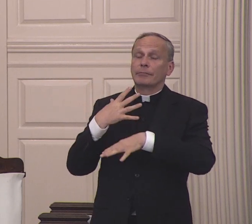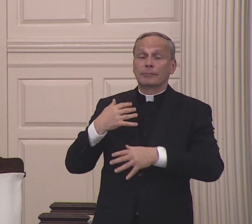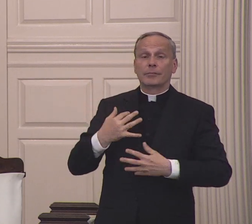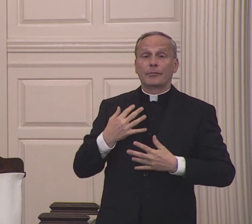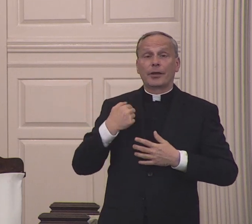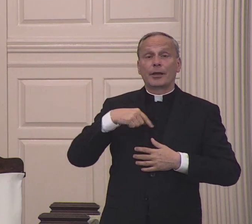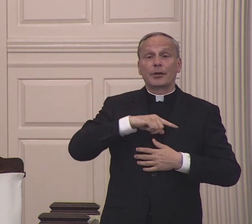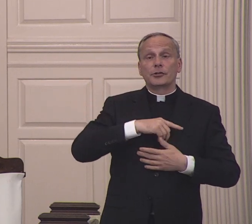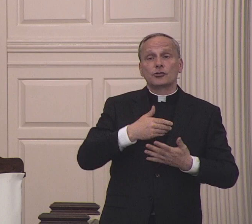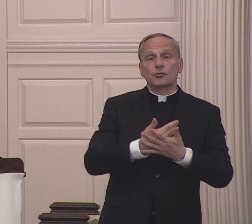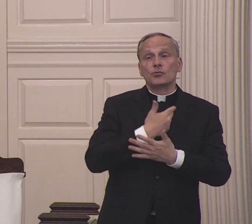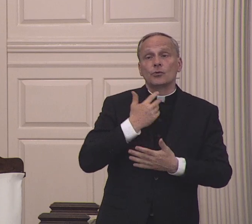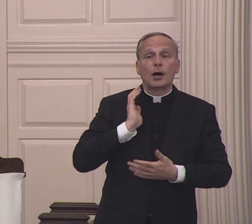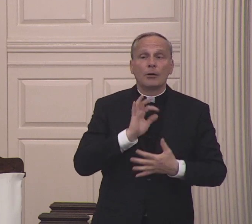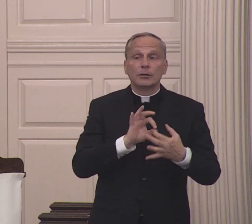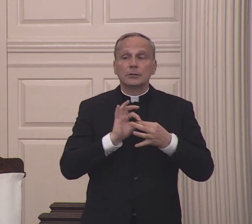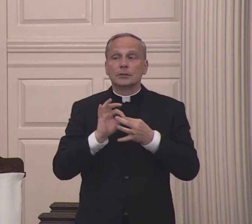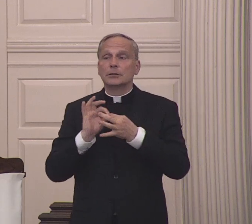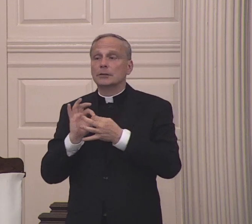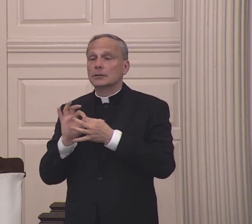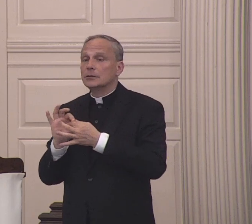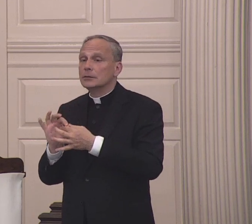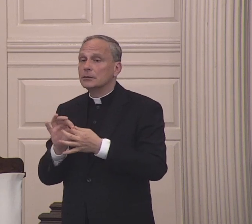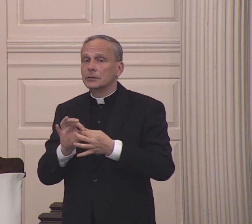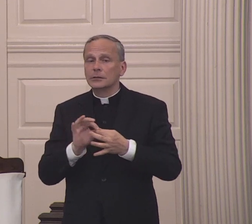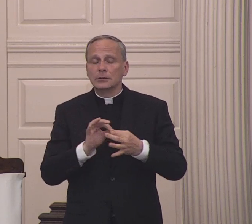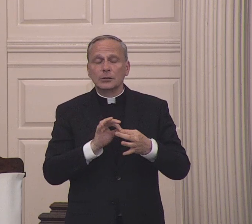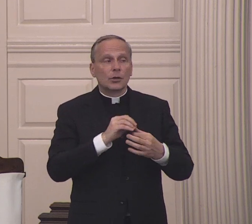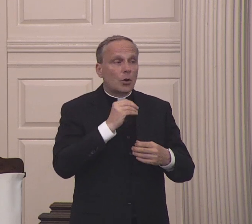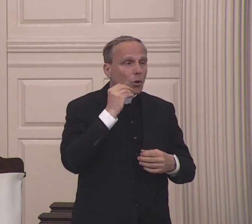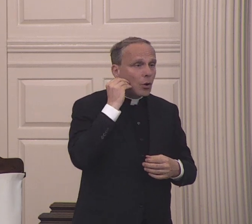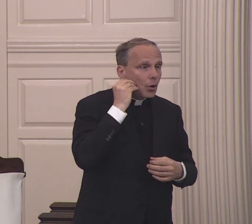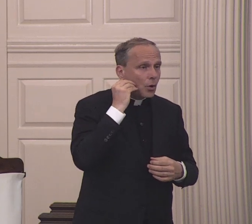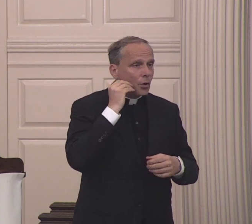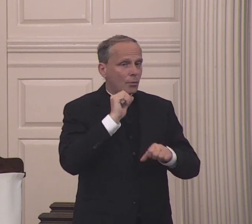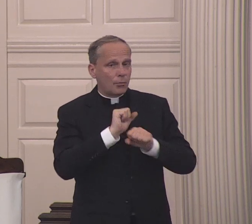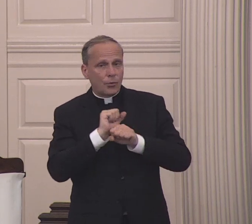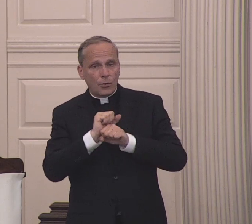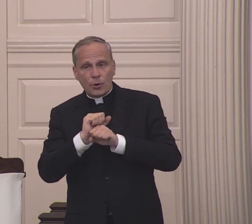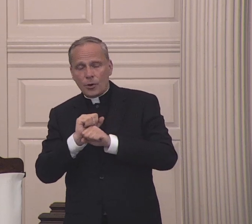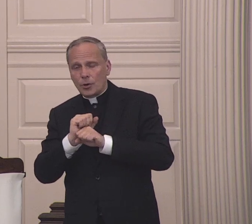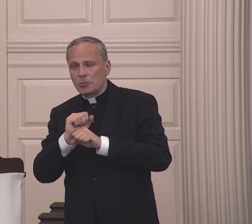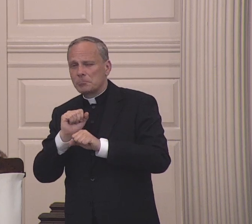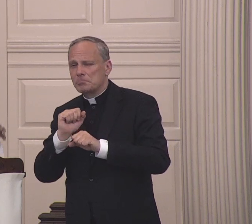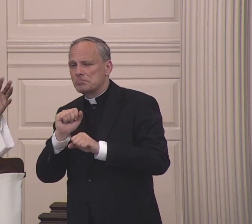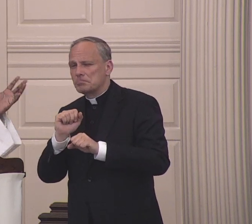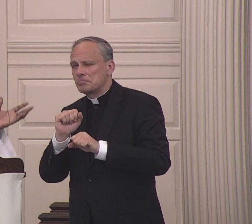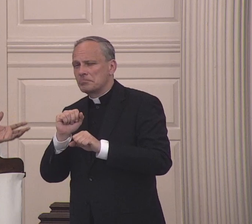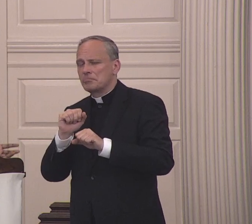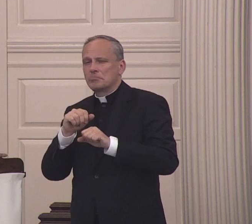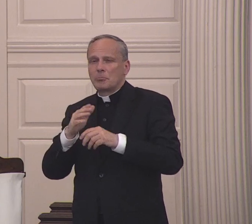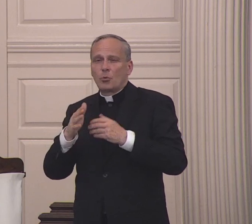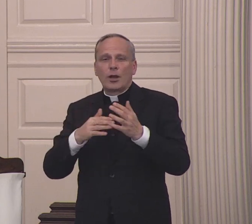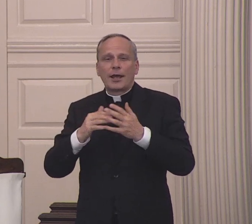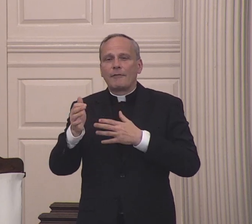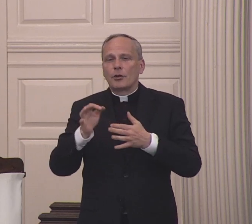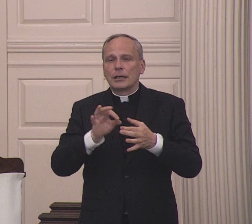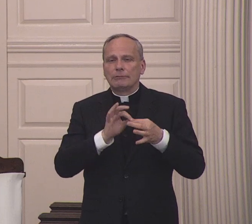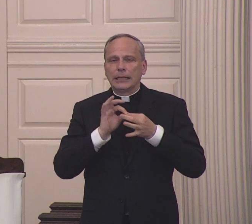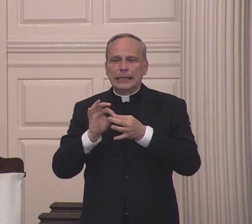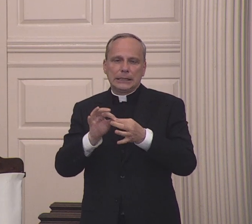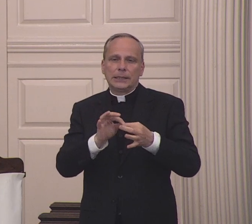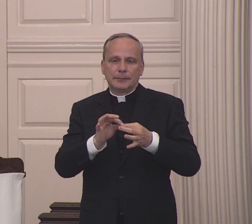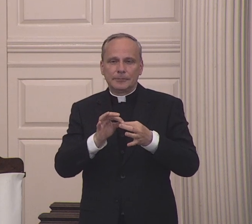our relationships. Relationships at home, at our places of work, relationships wherever we